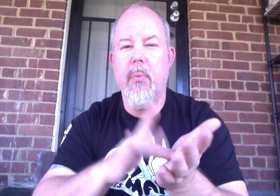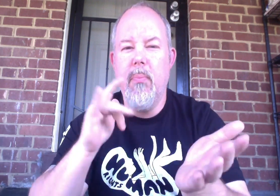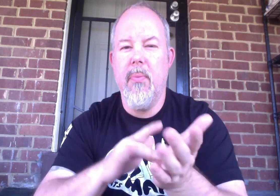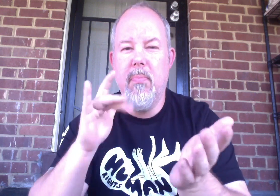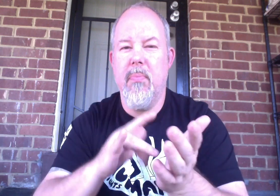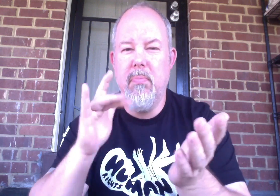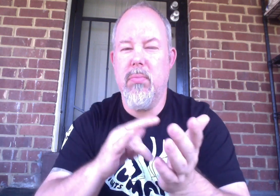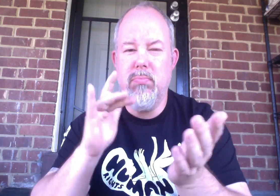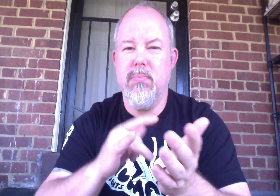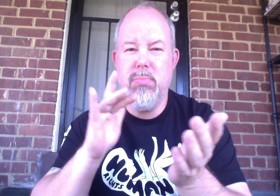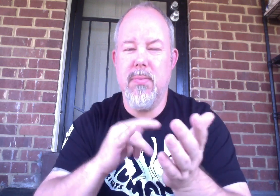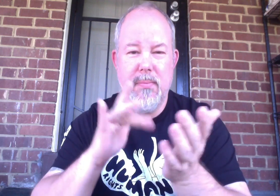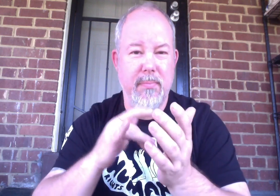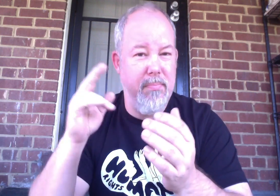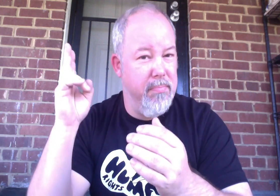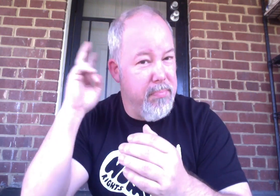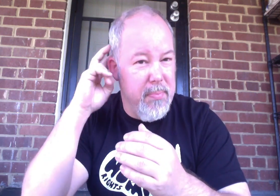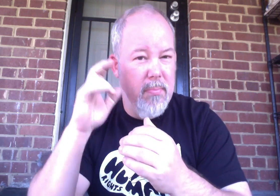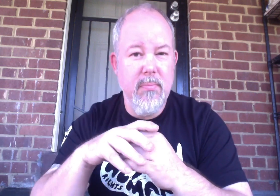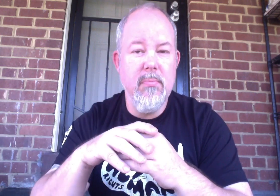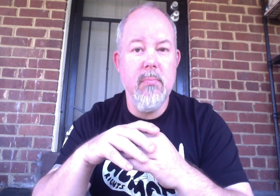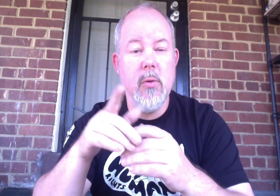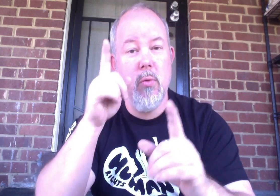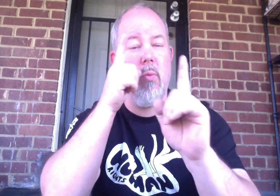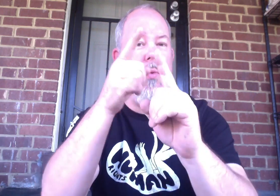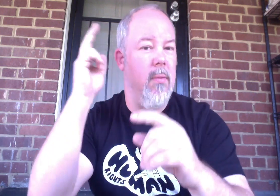I'm going to make it a little bit better, so I'm going to make it a little bit